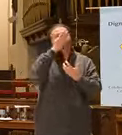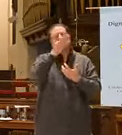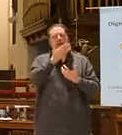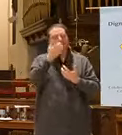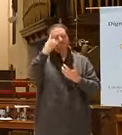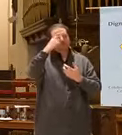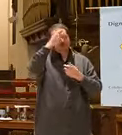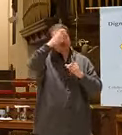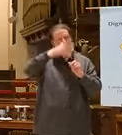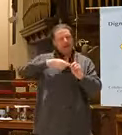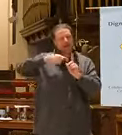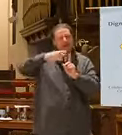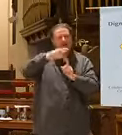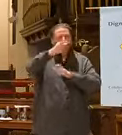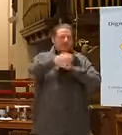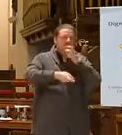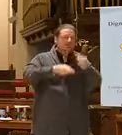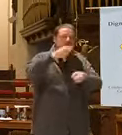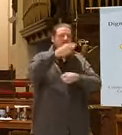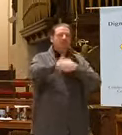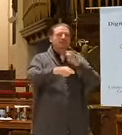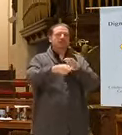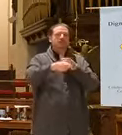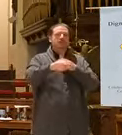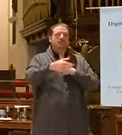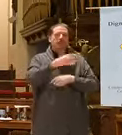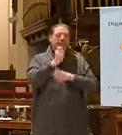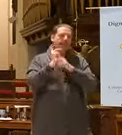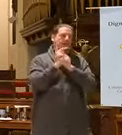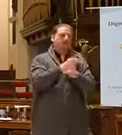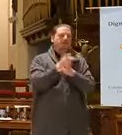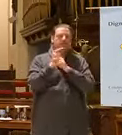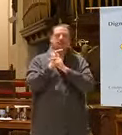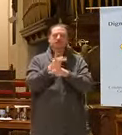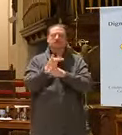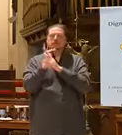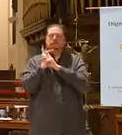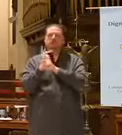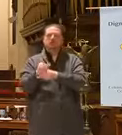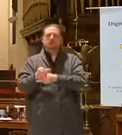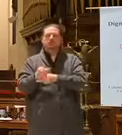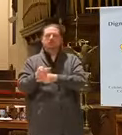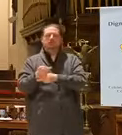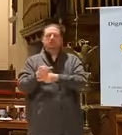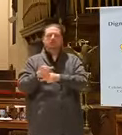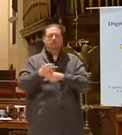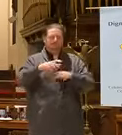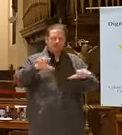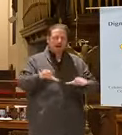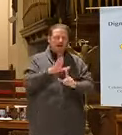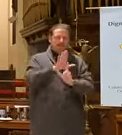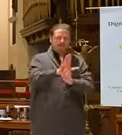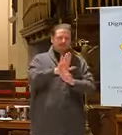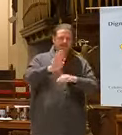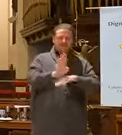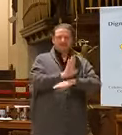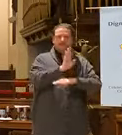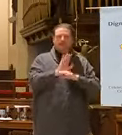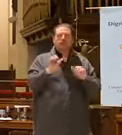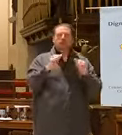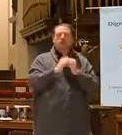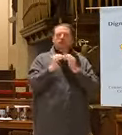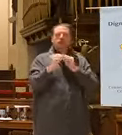deals generously and lends, who conducts his affairs with